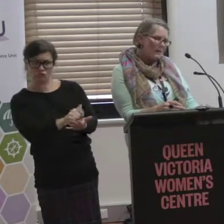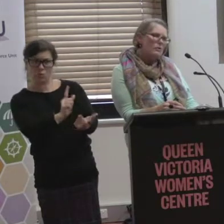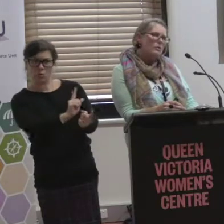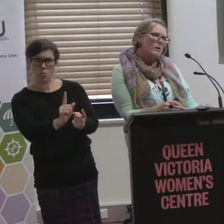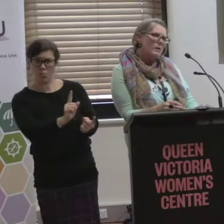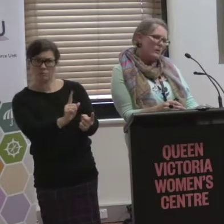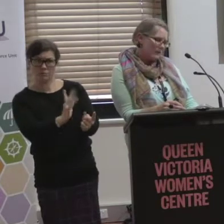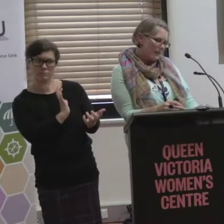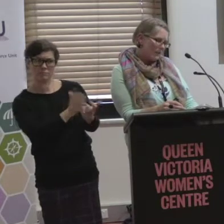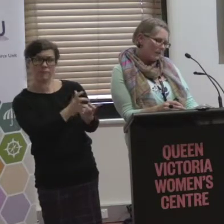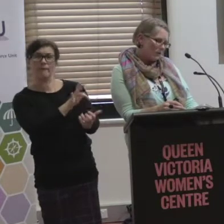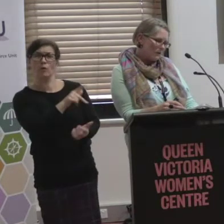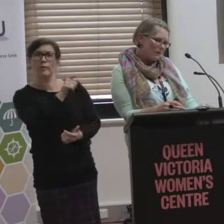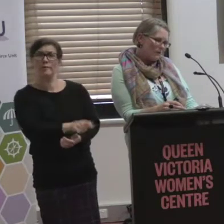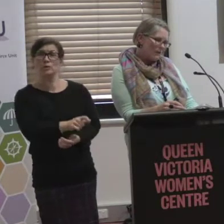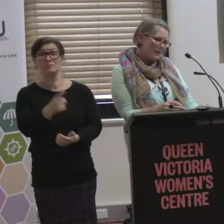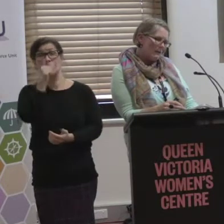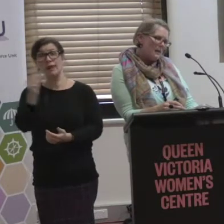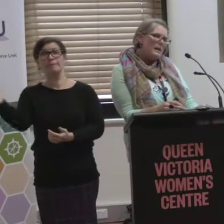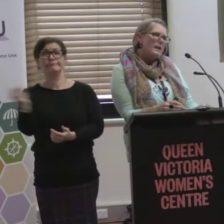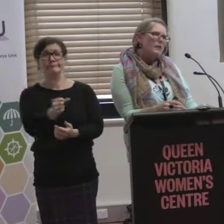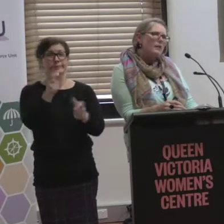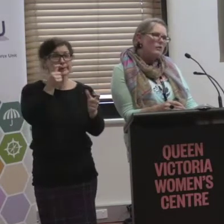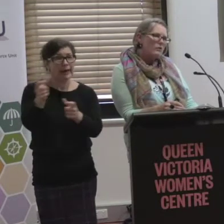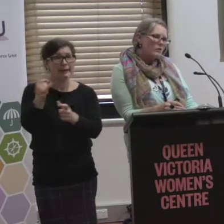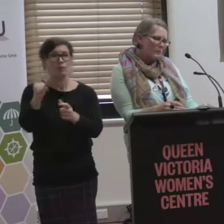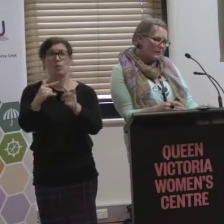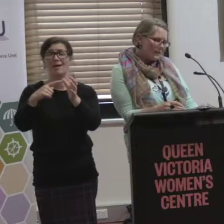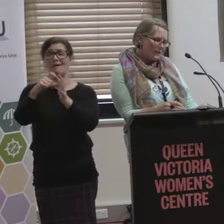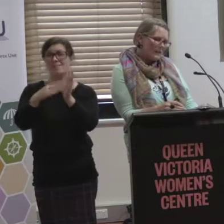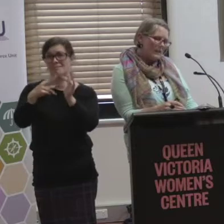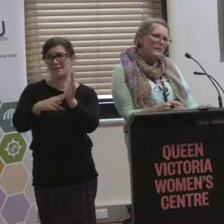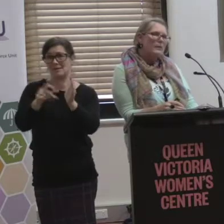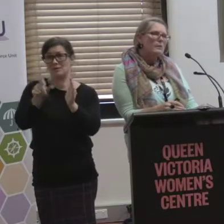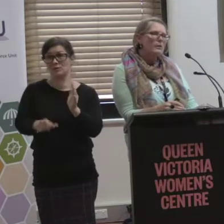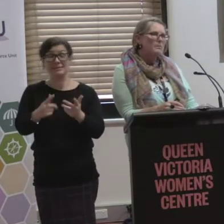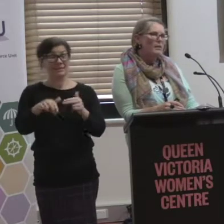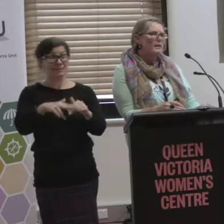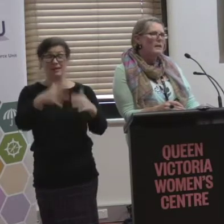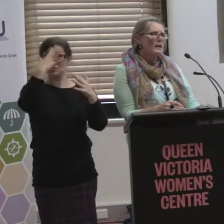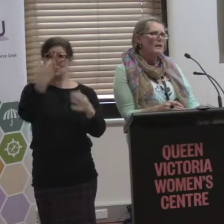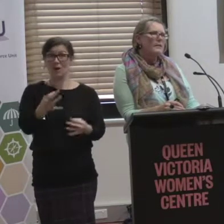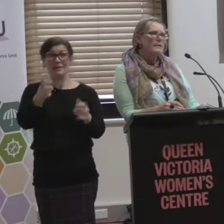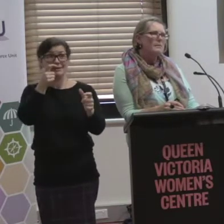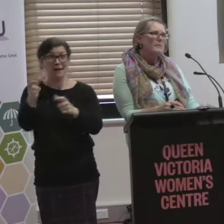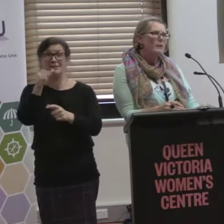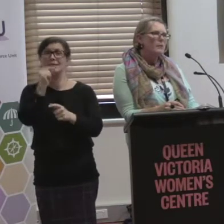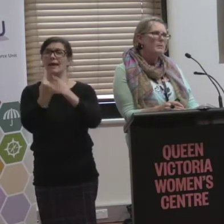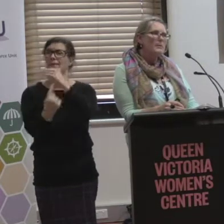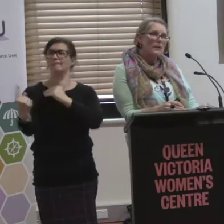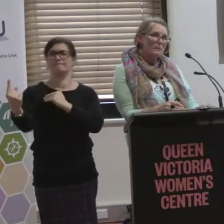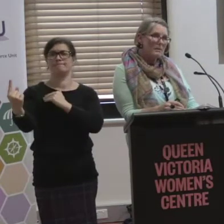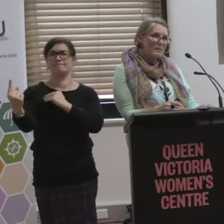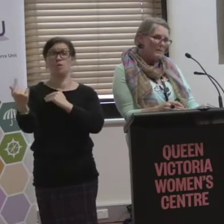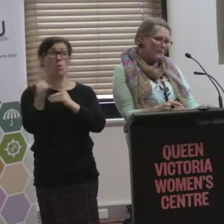means to appoint a guardian or an administrator. If they choose to appoint a guardian, they can appoint a private guardian. As I said before, that could